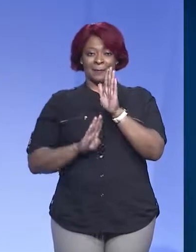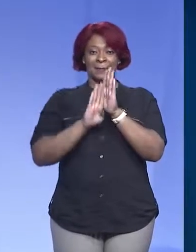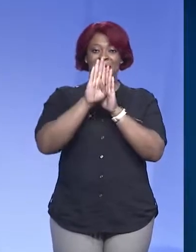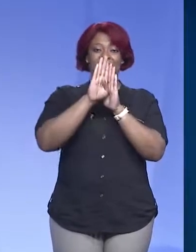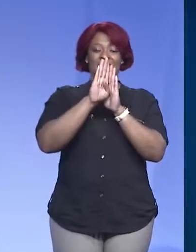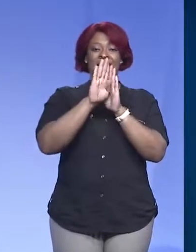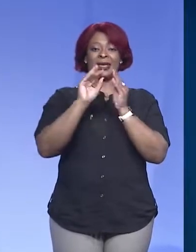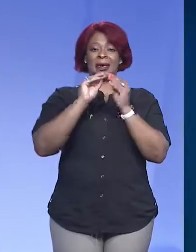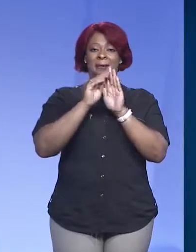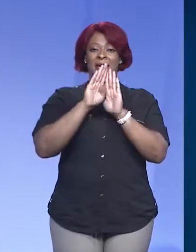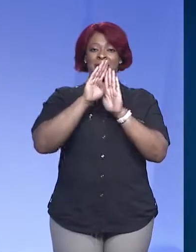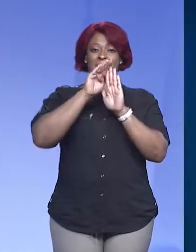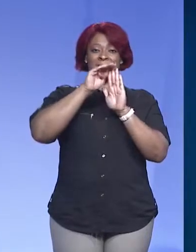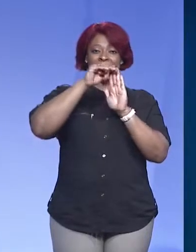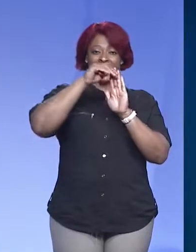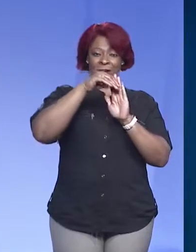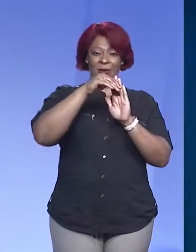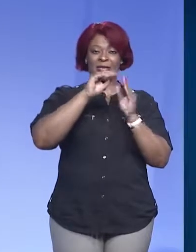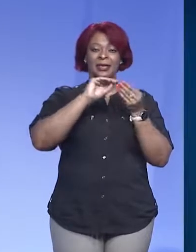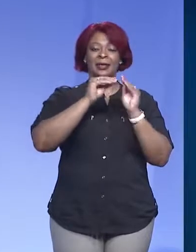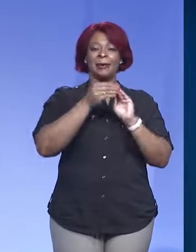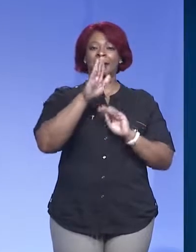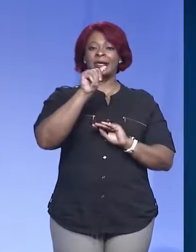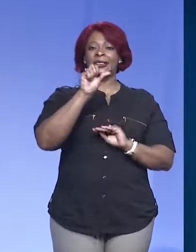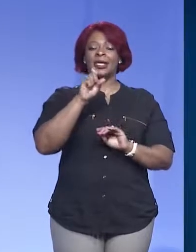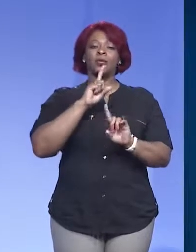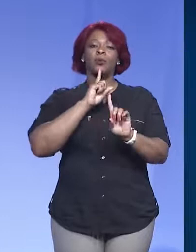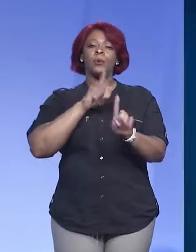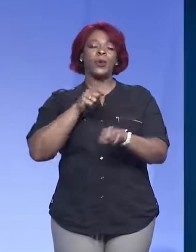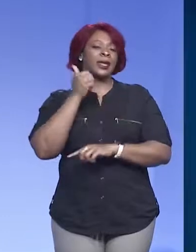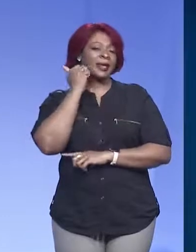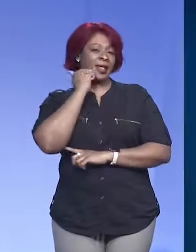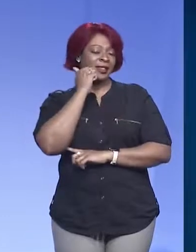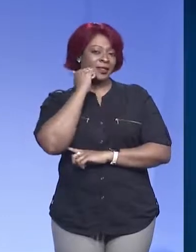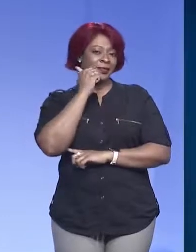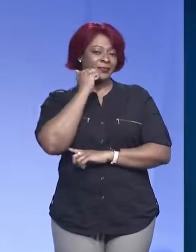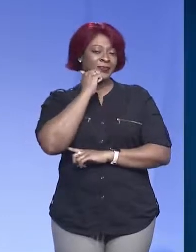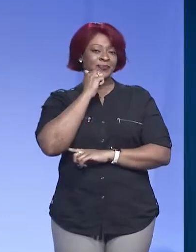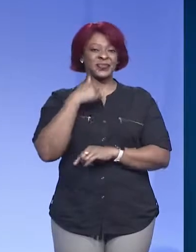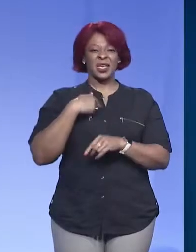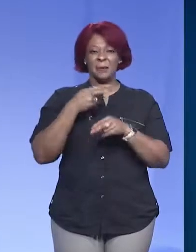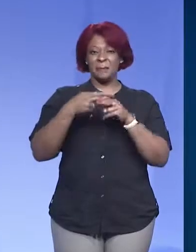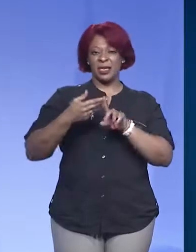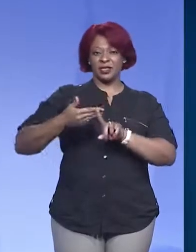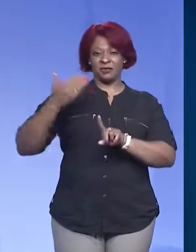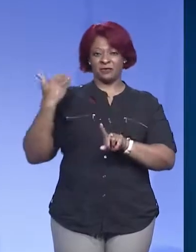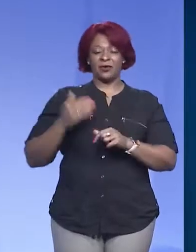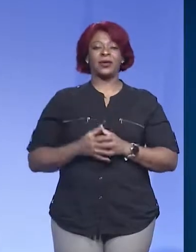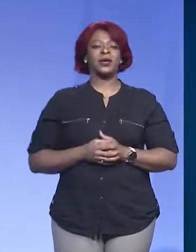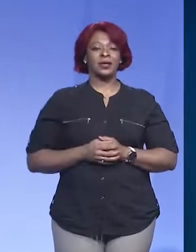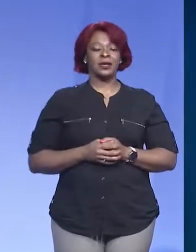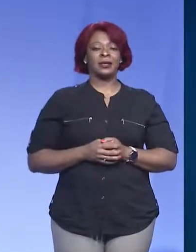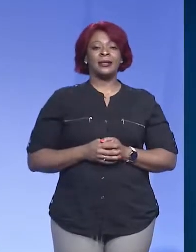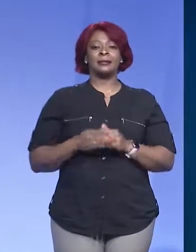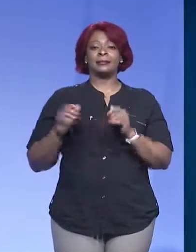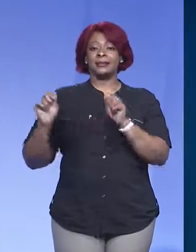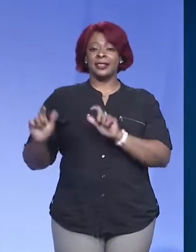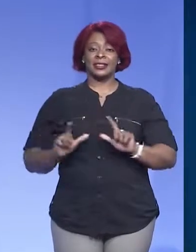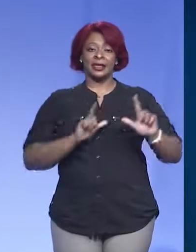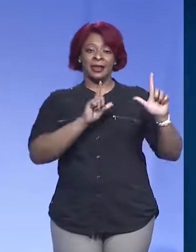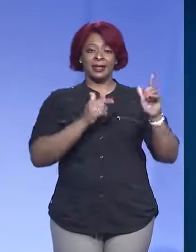come down in terms of the number of cases reported each day, as I mentioned. And next slide,